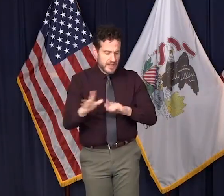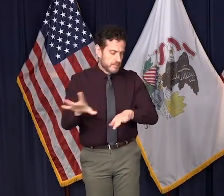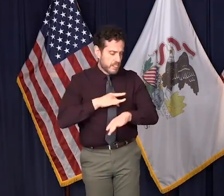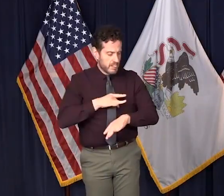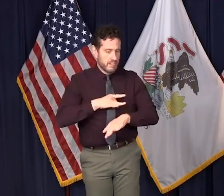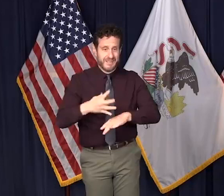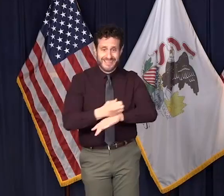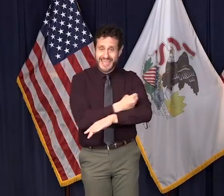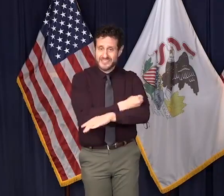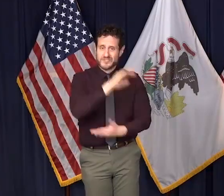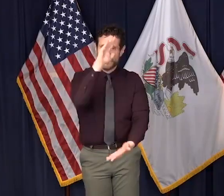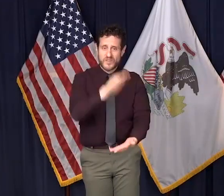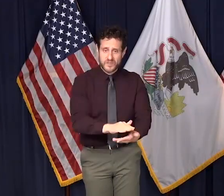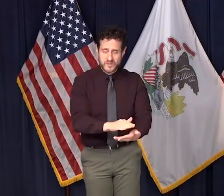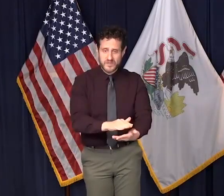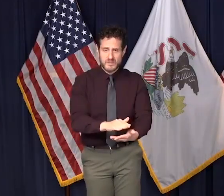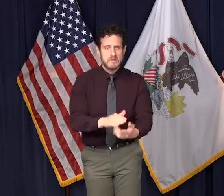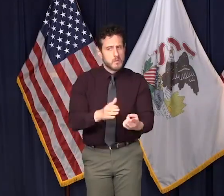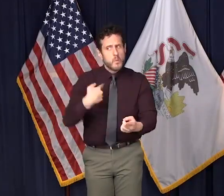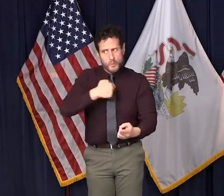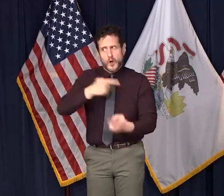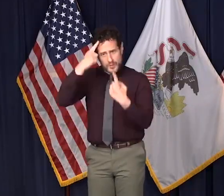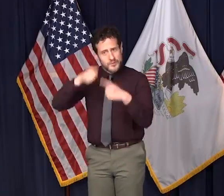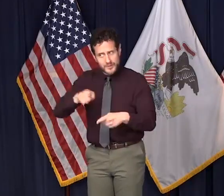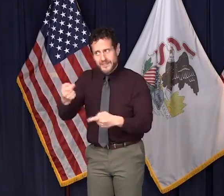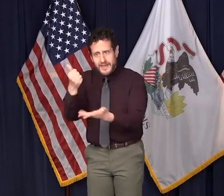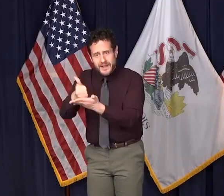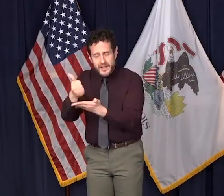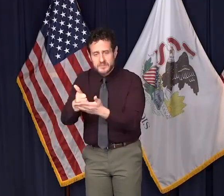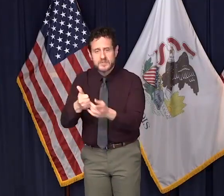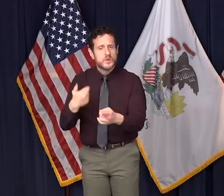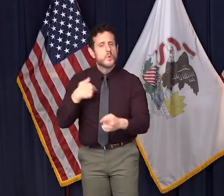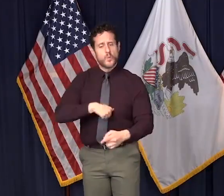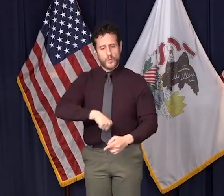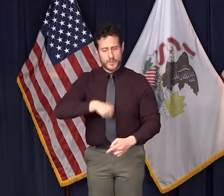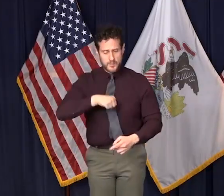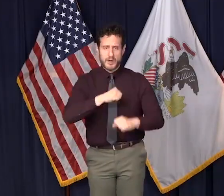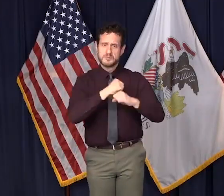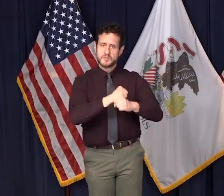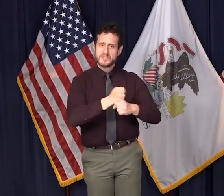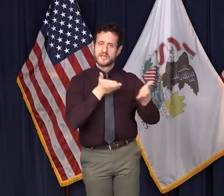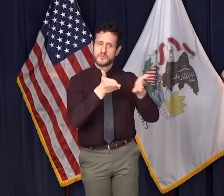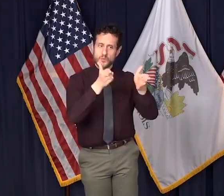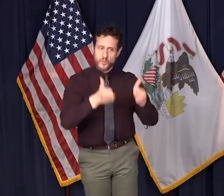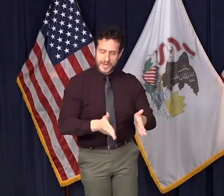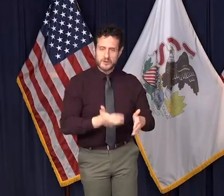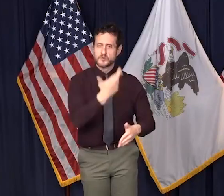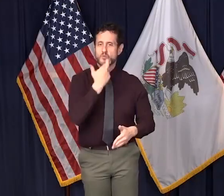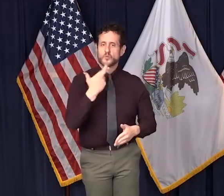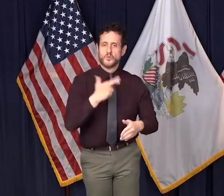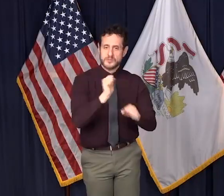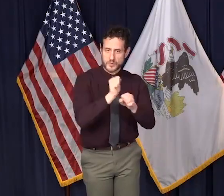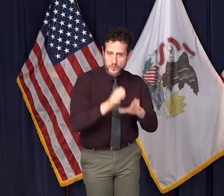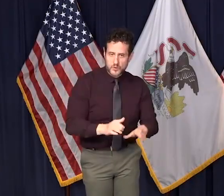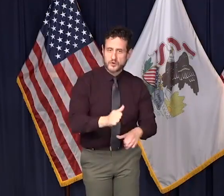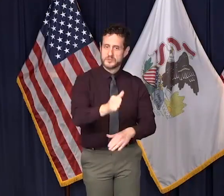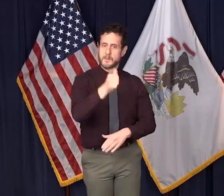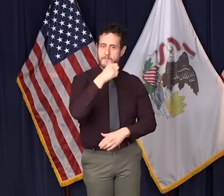smoke. I think we are proud to protect our waiters and our waitresses and our hostesses and our bartenders.